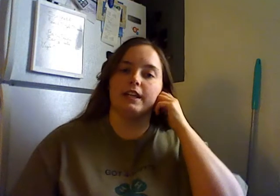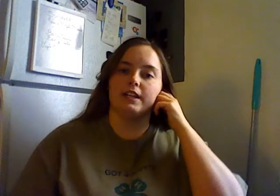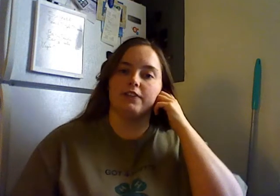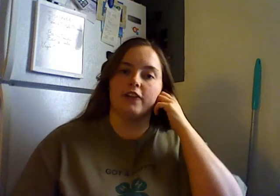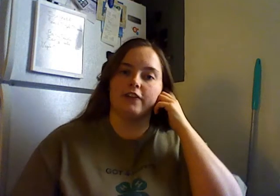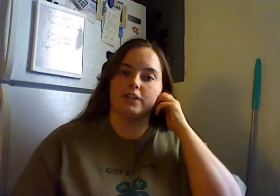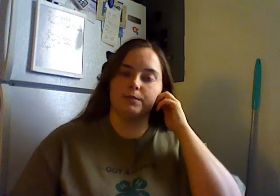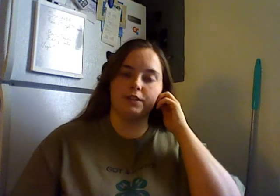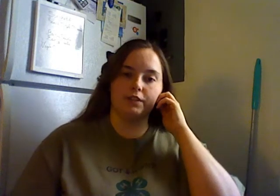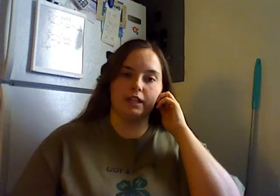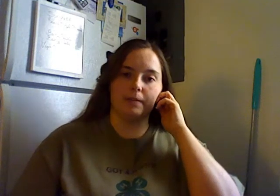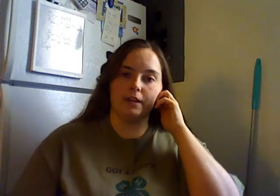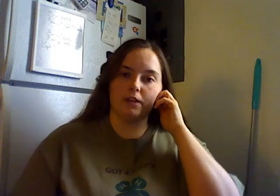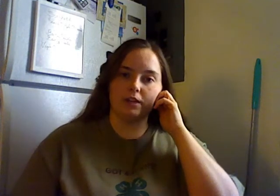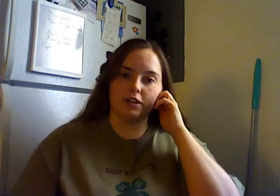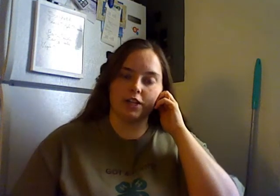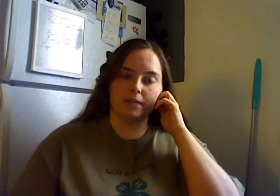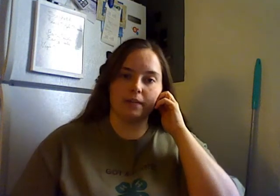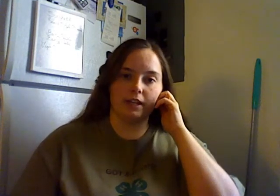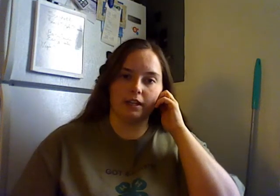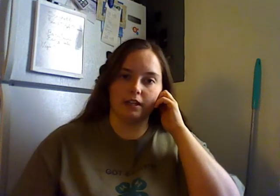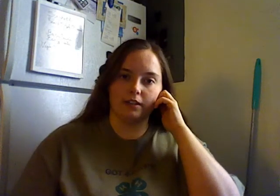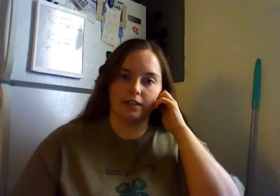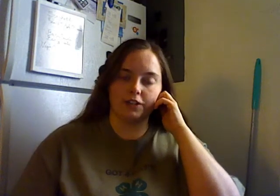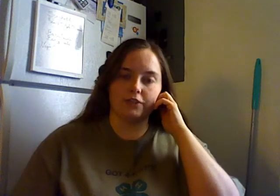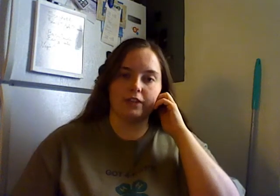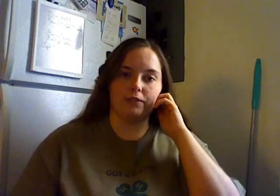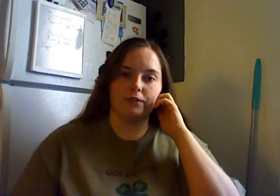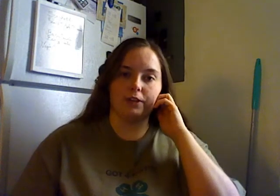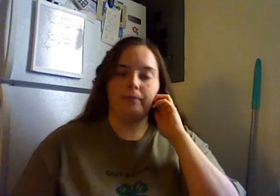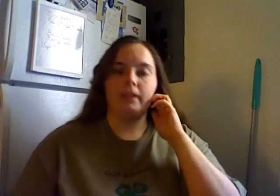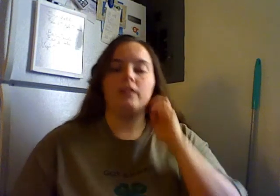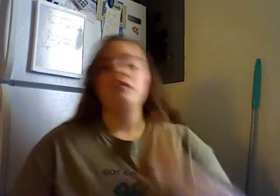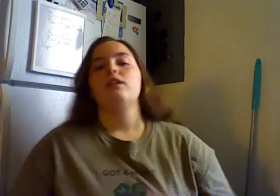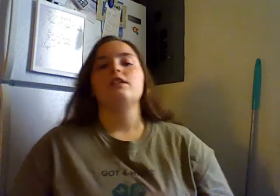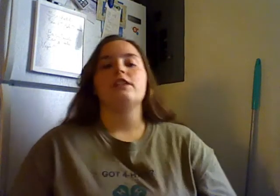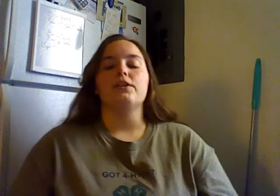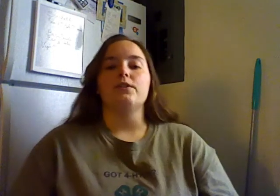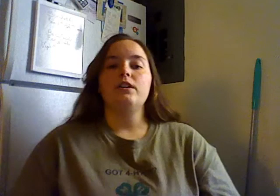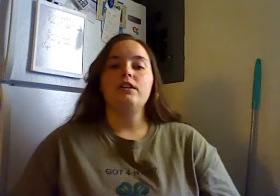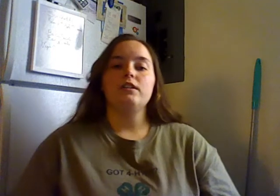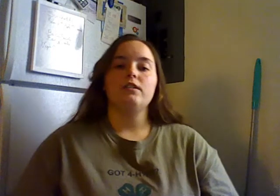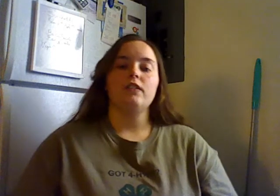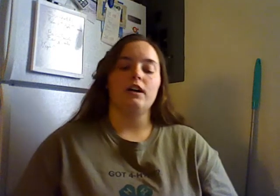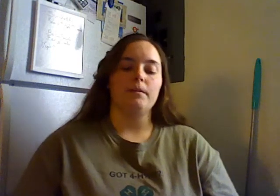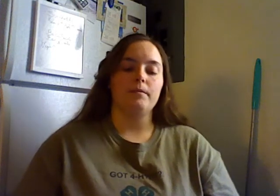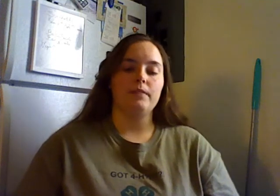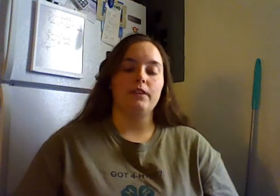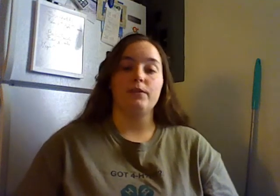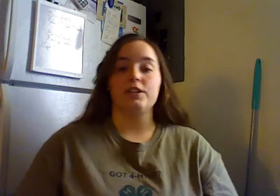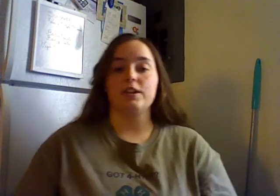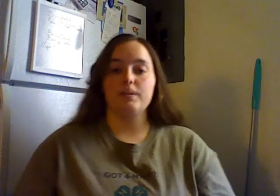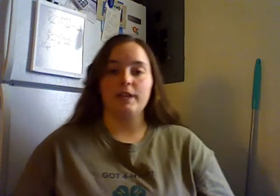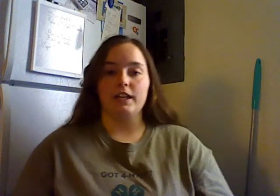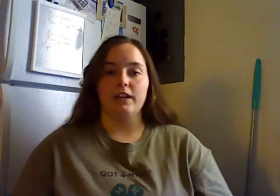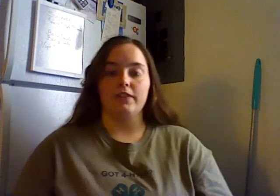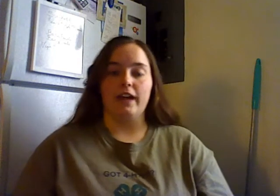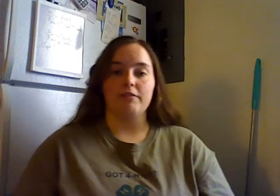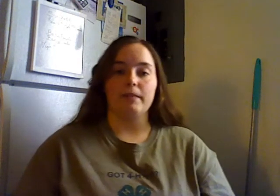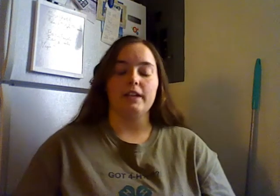if you have trouble, you can let me know and I'll try to make an extra video for you. So if we start at the beginning of the alphabet,